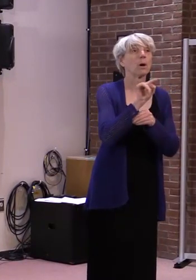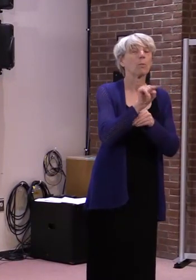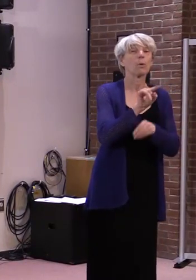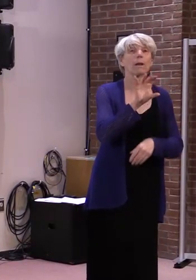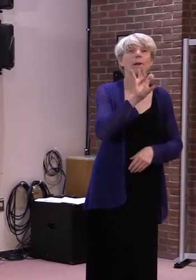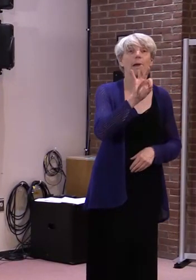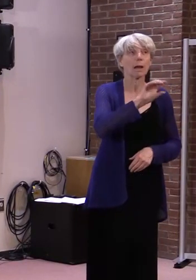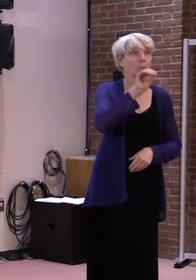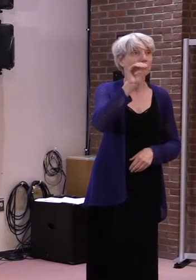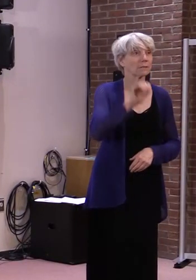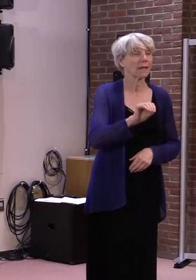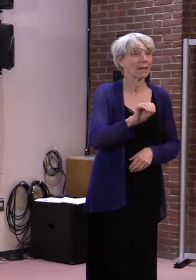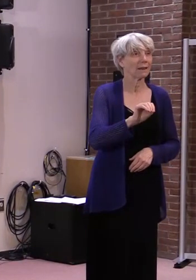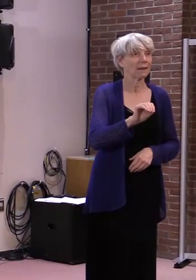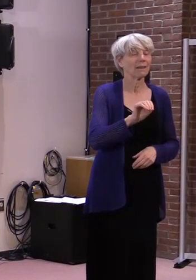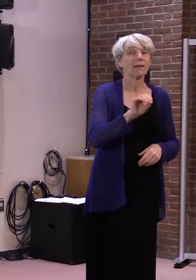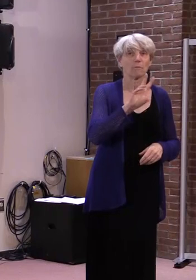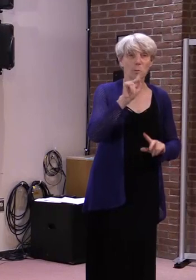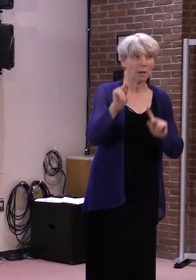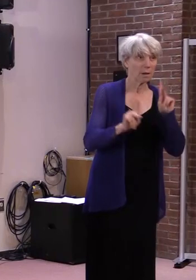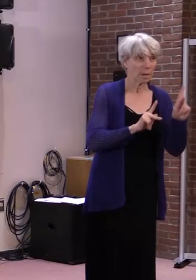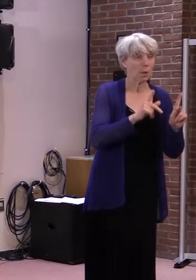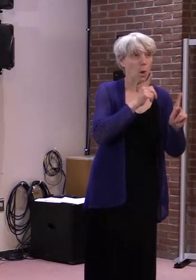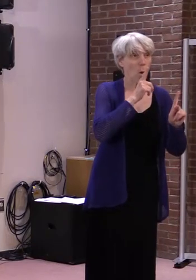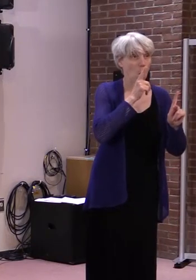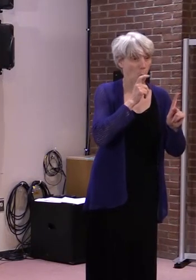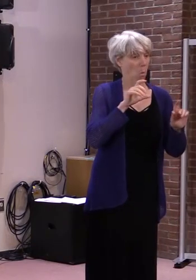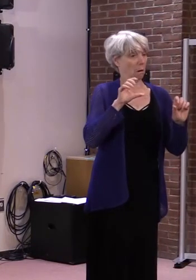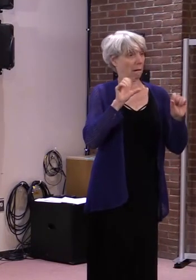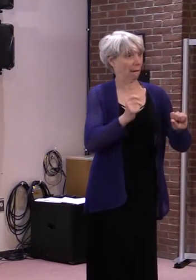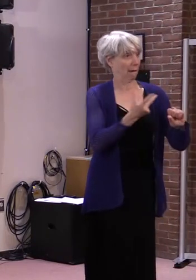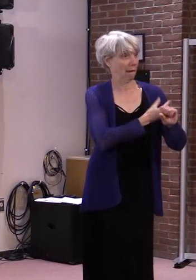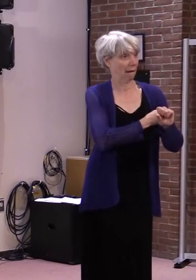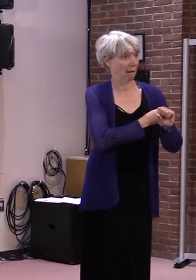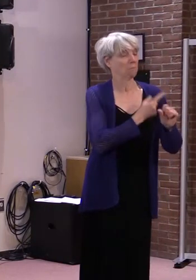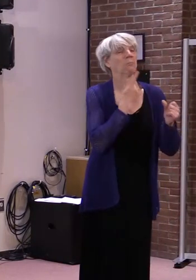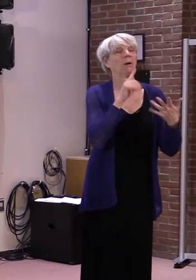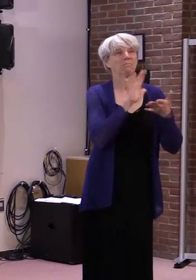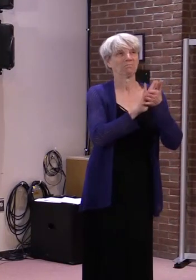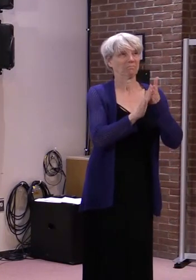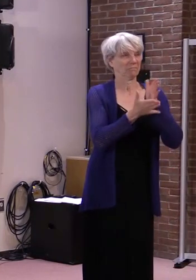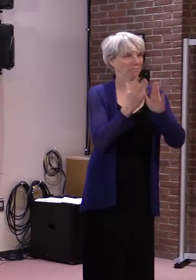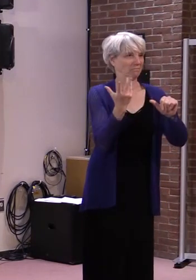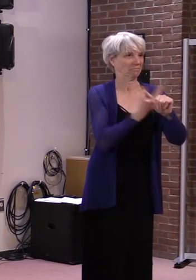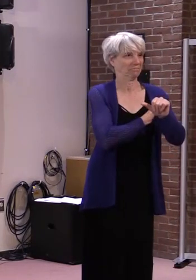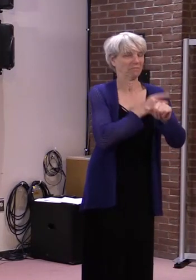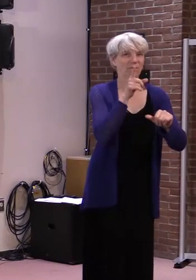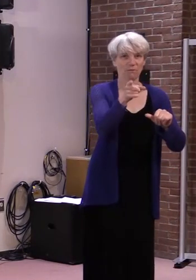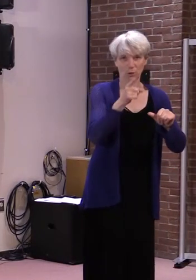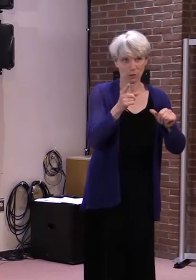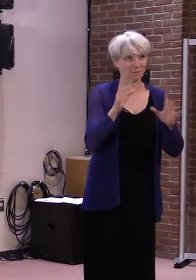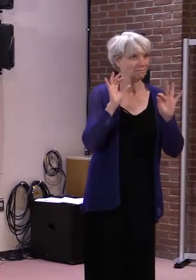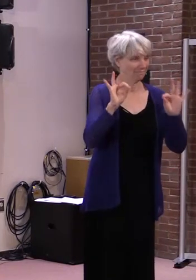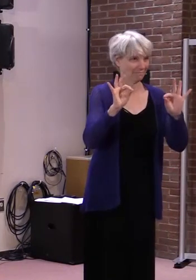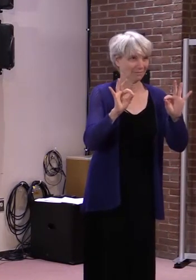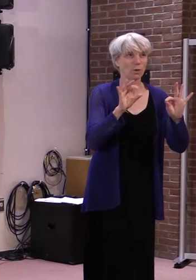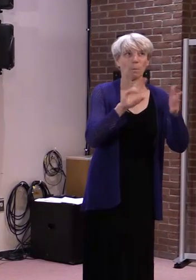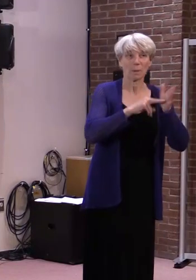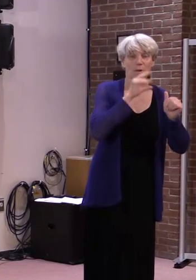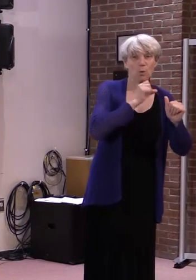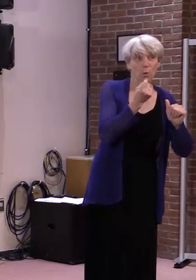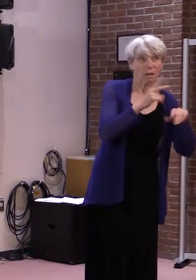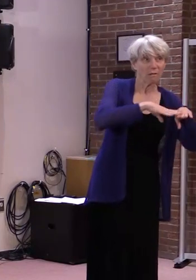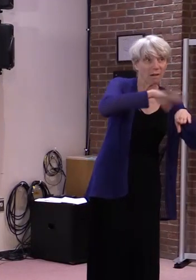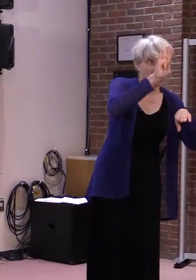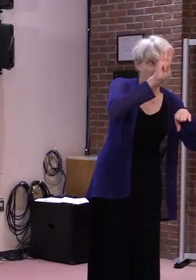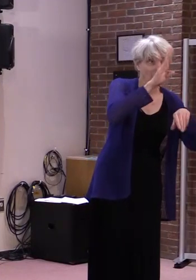81.9%, and as Commissioner Pichek mentioned as well, of eligible Vermonters, 12 years old and above, have received at